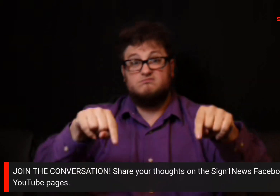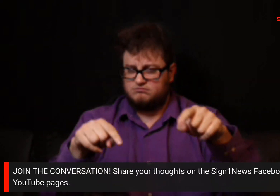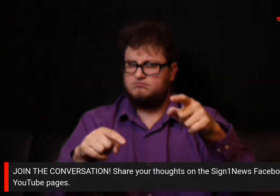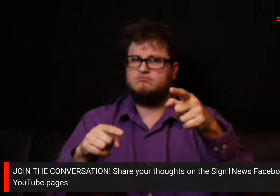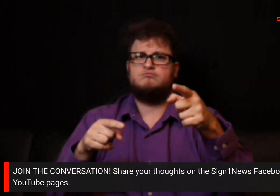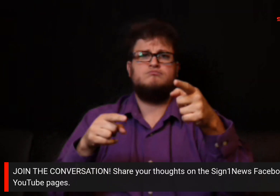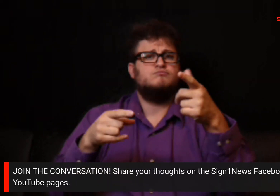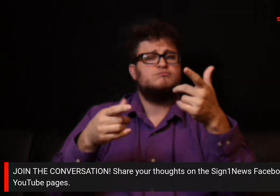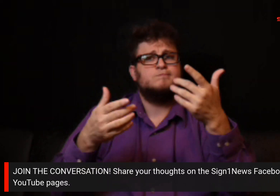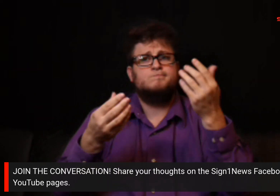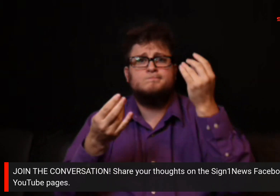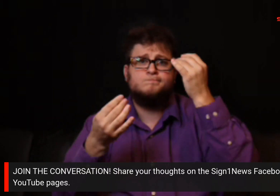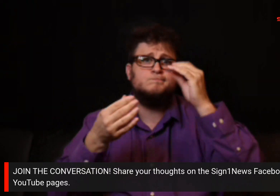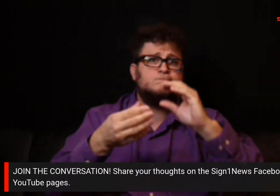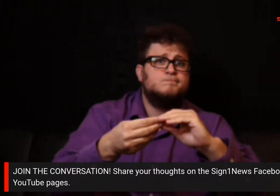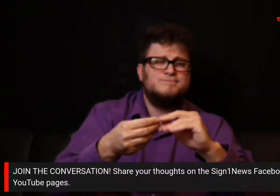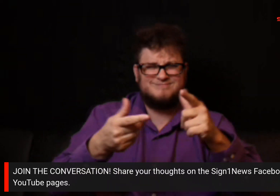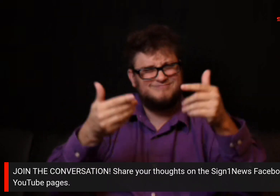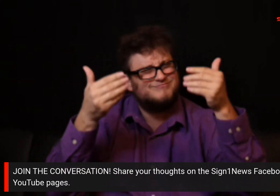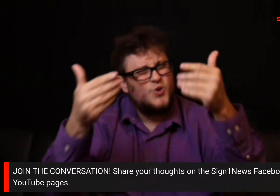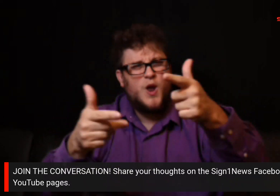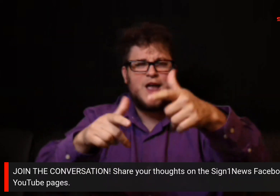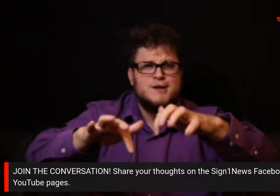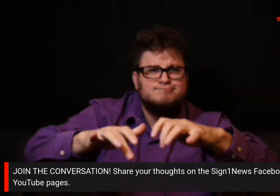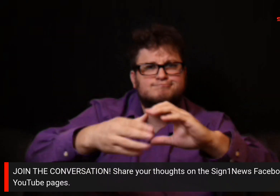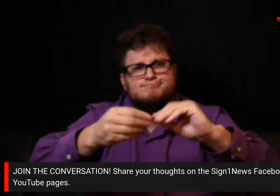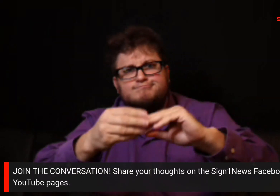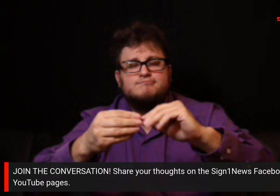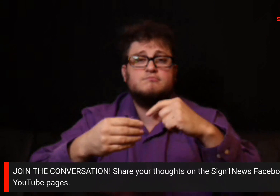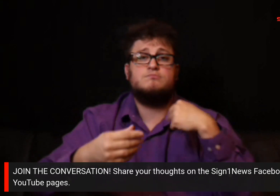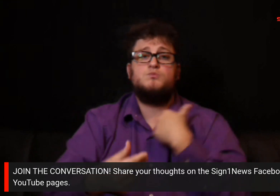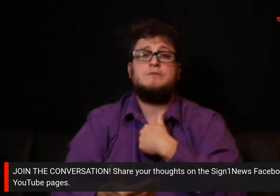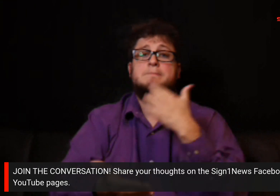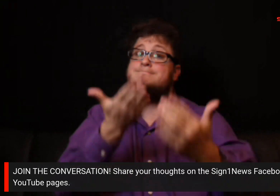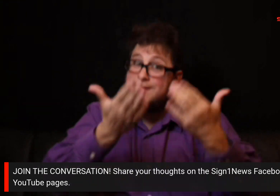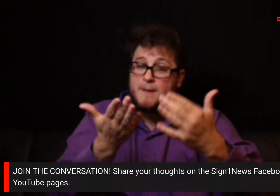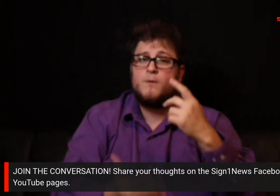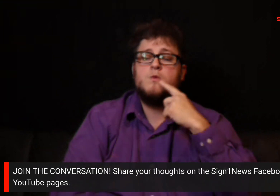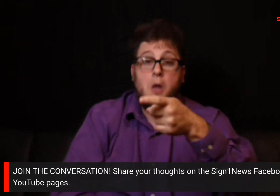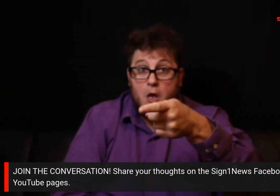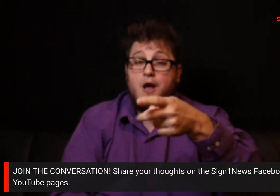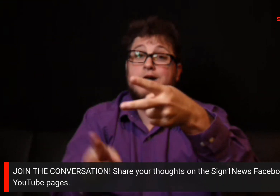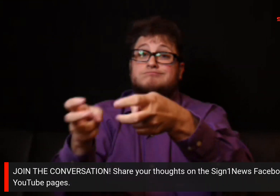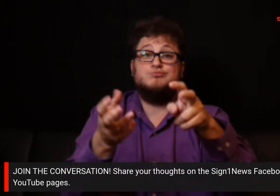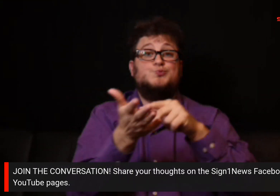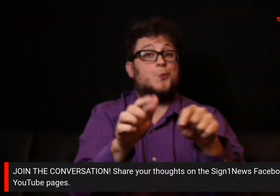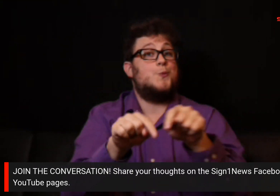time during any of the live shows we might even share your comment